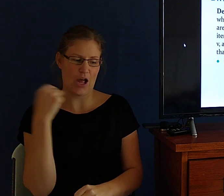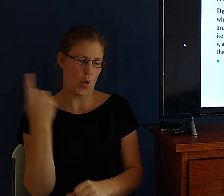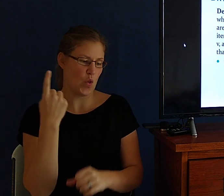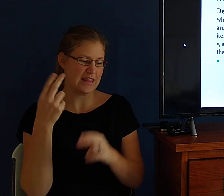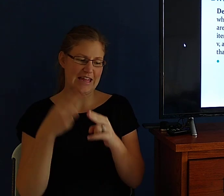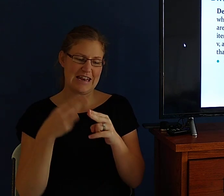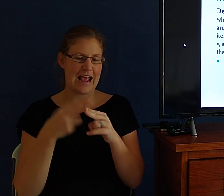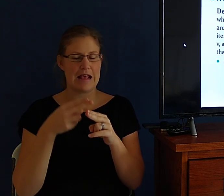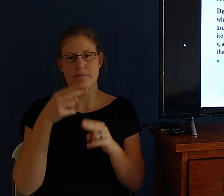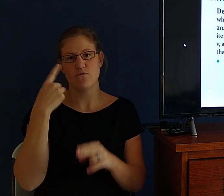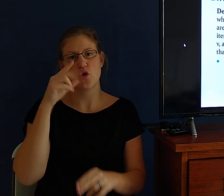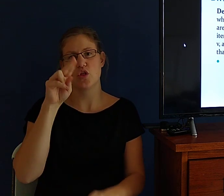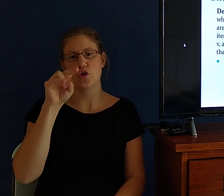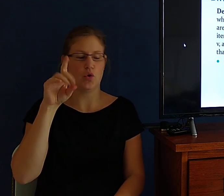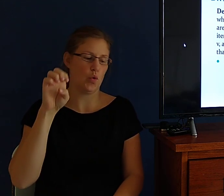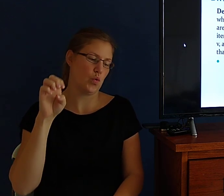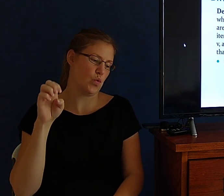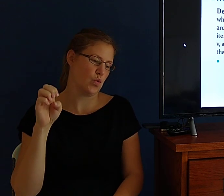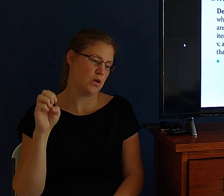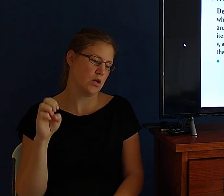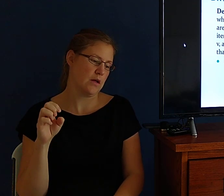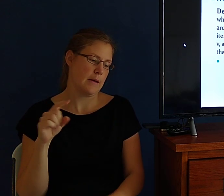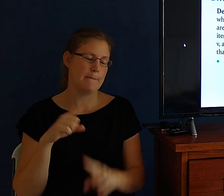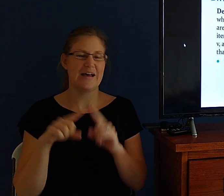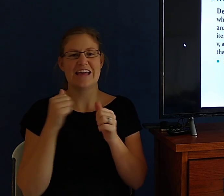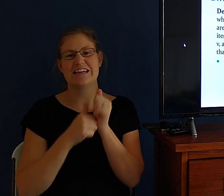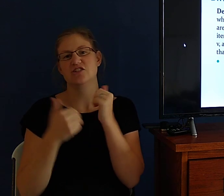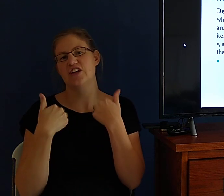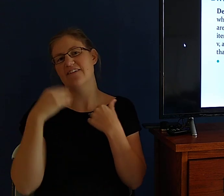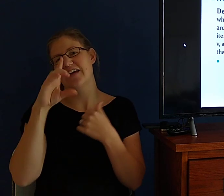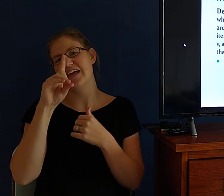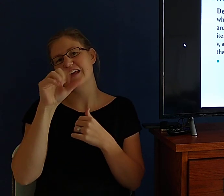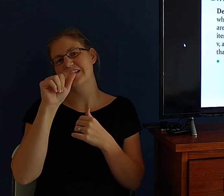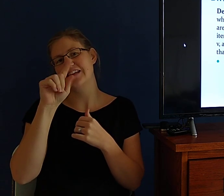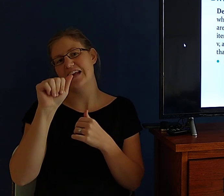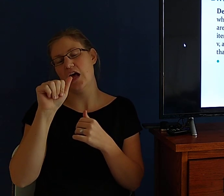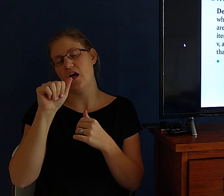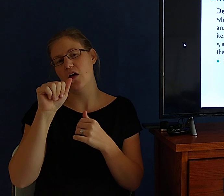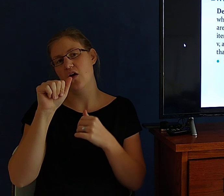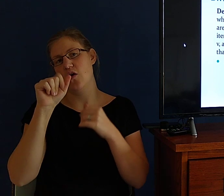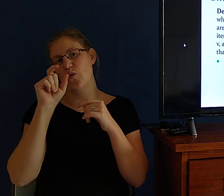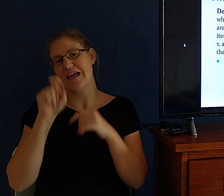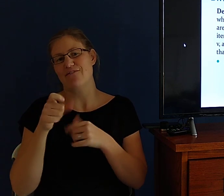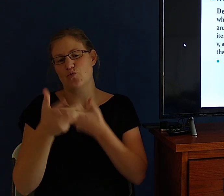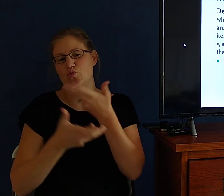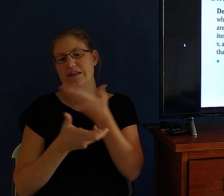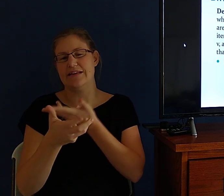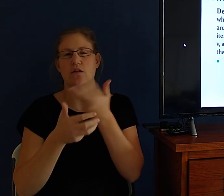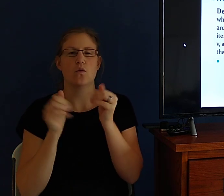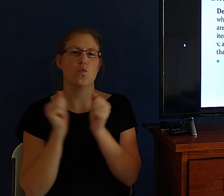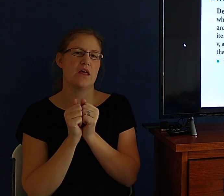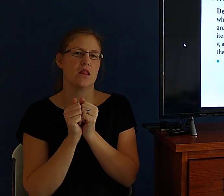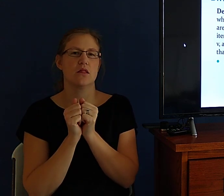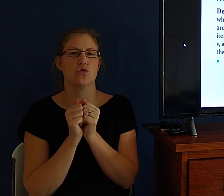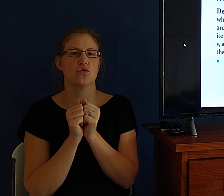node. So each node basically has data that we need to deal with, or we